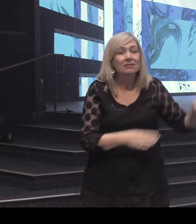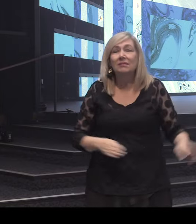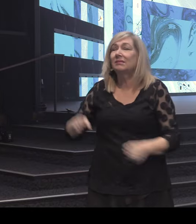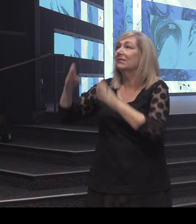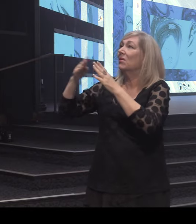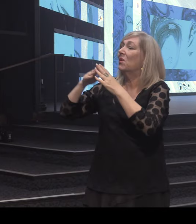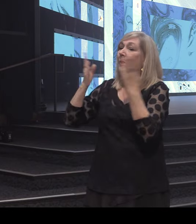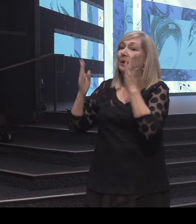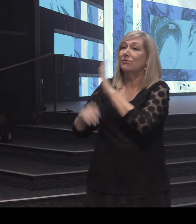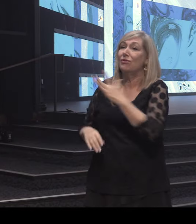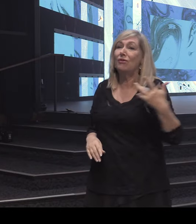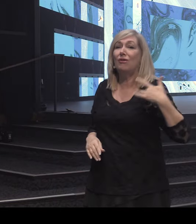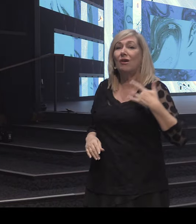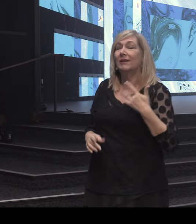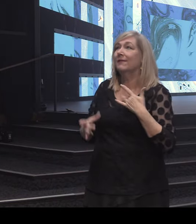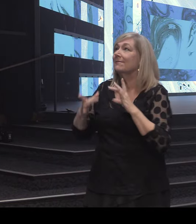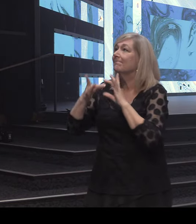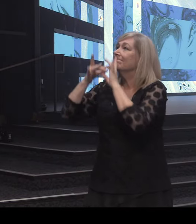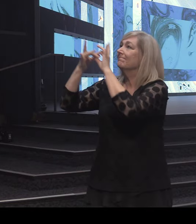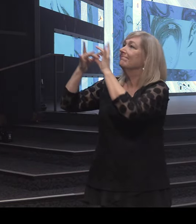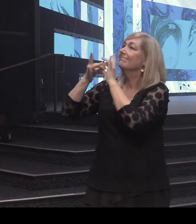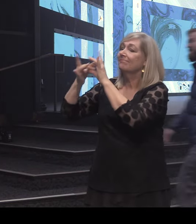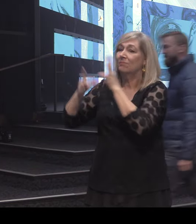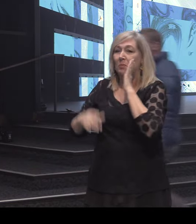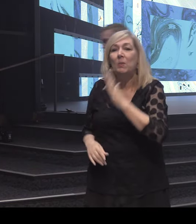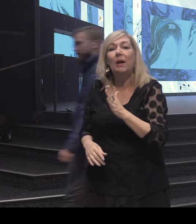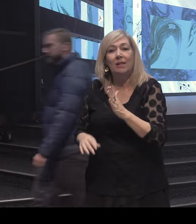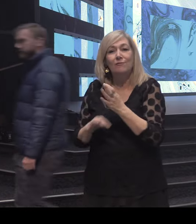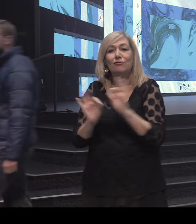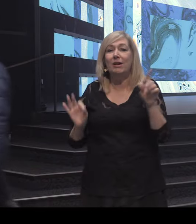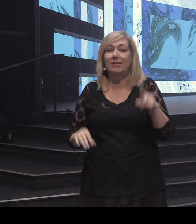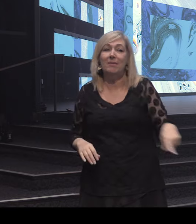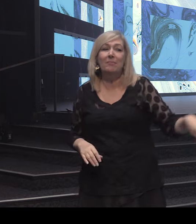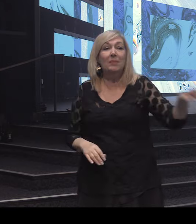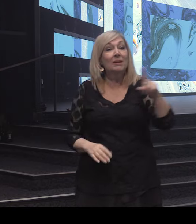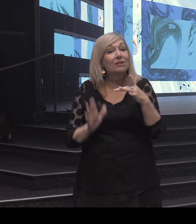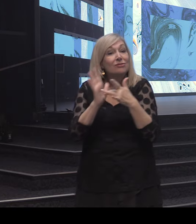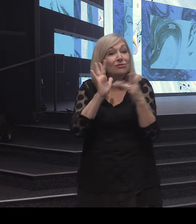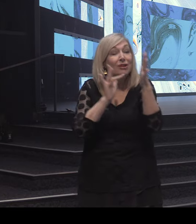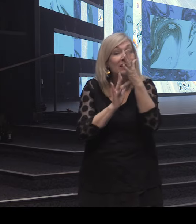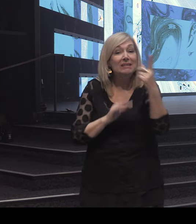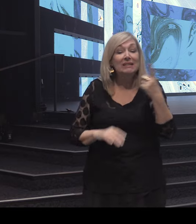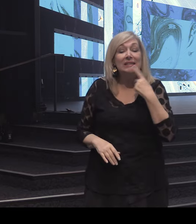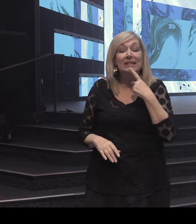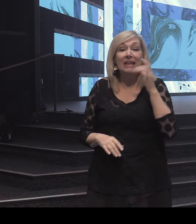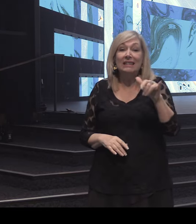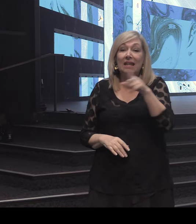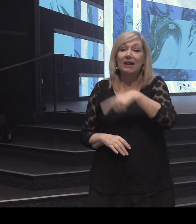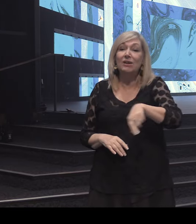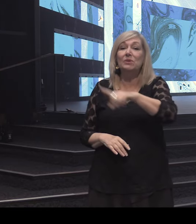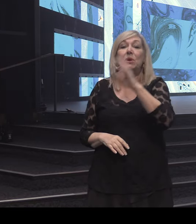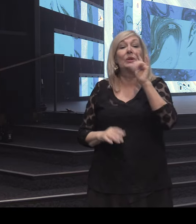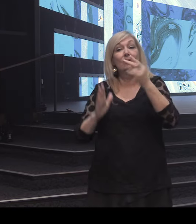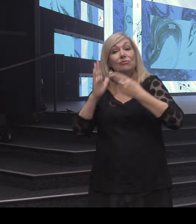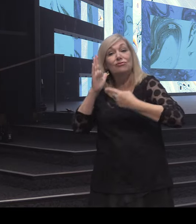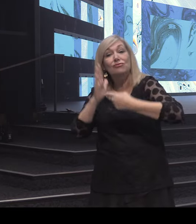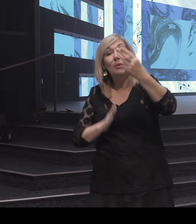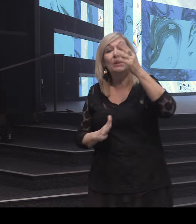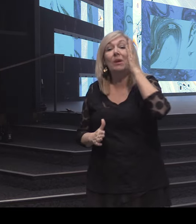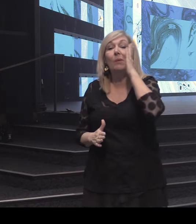heart for that message. Amen? But Jesus did not say that the truth will automatically set you free